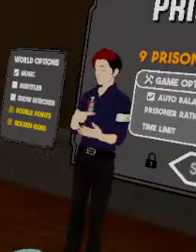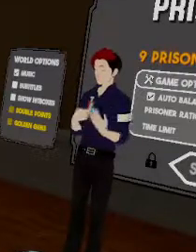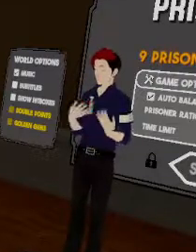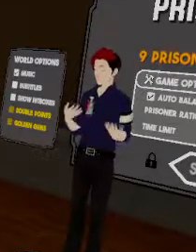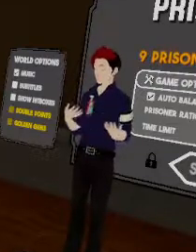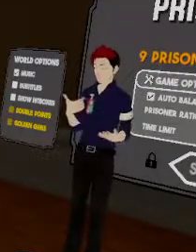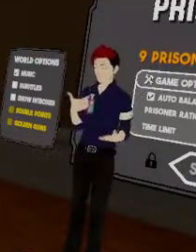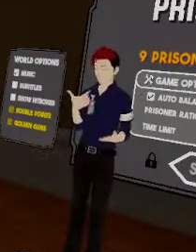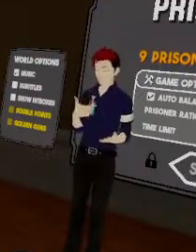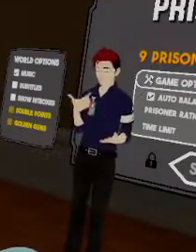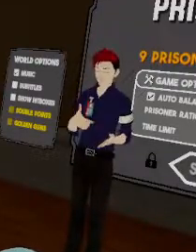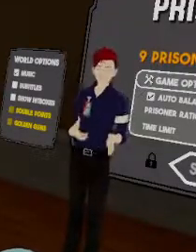for me.